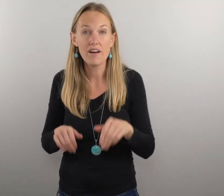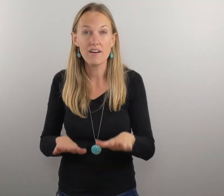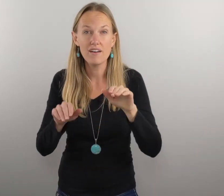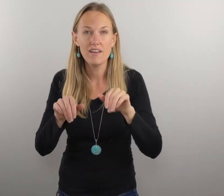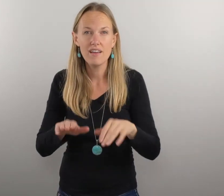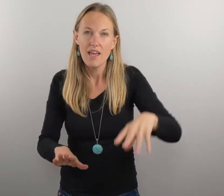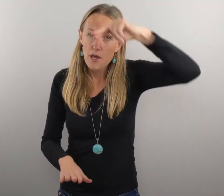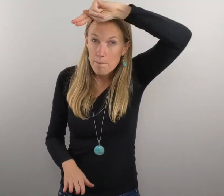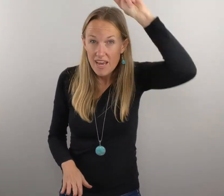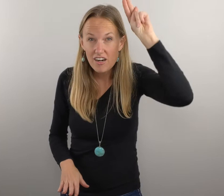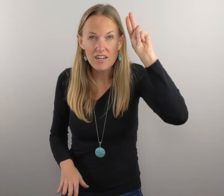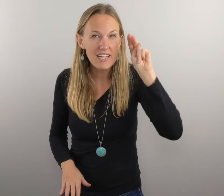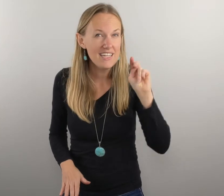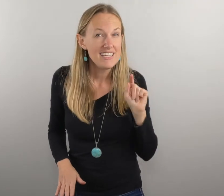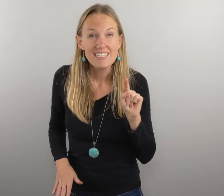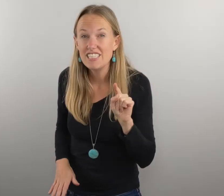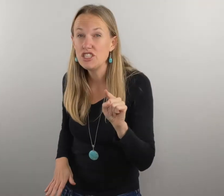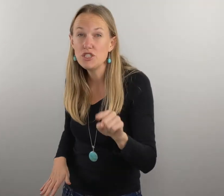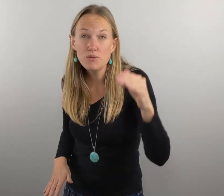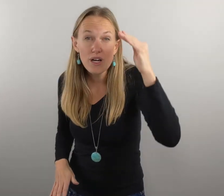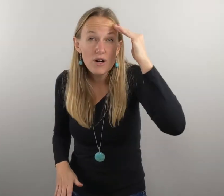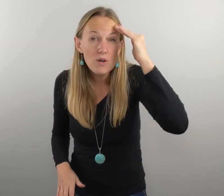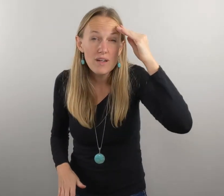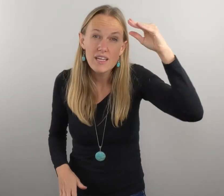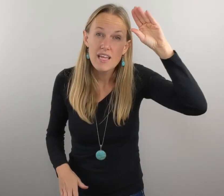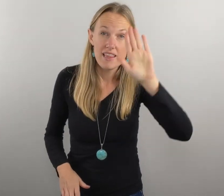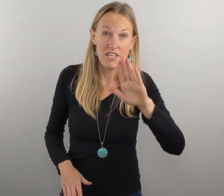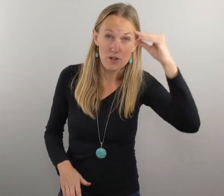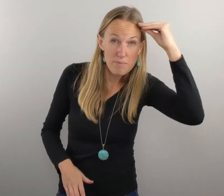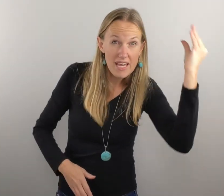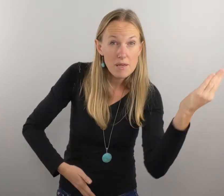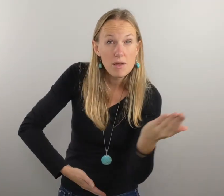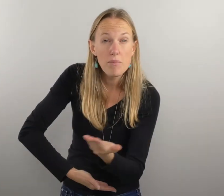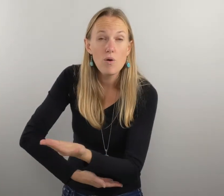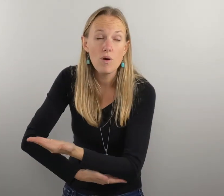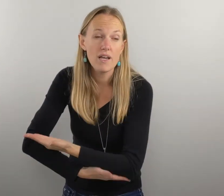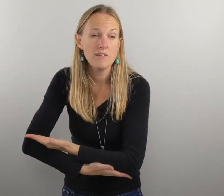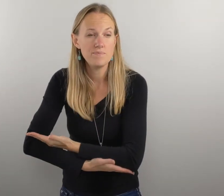water? Mary, did you know that your baby boy